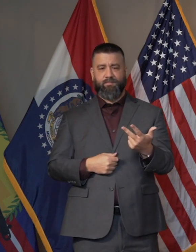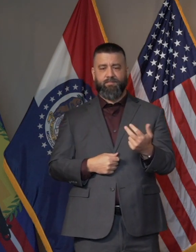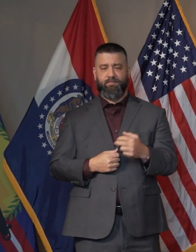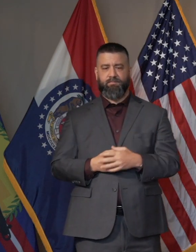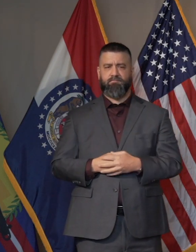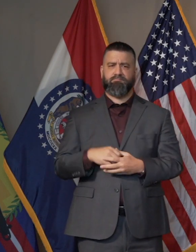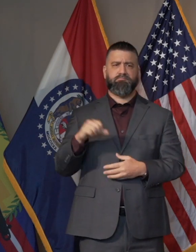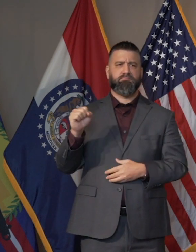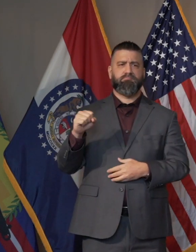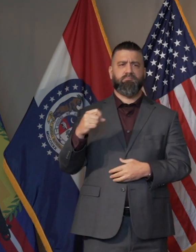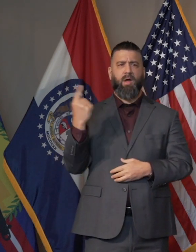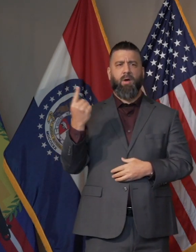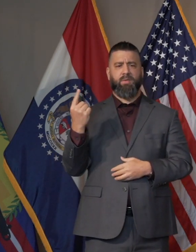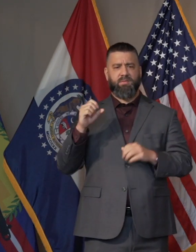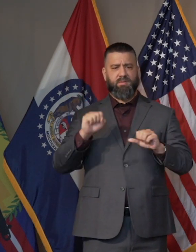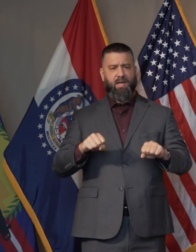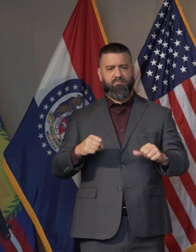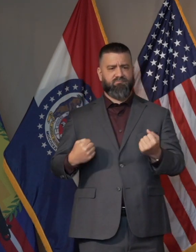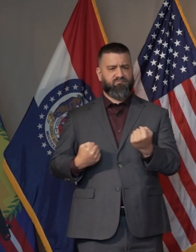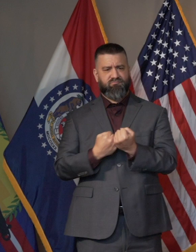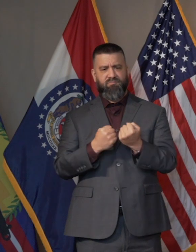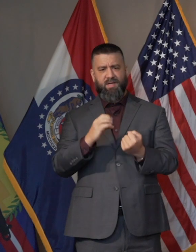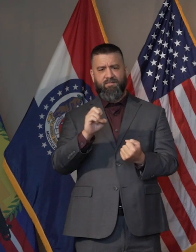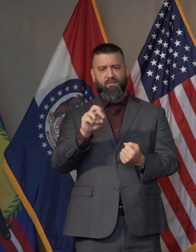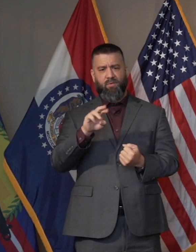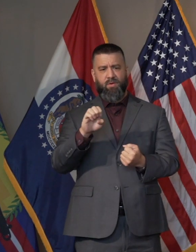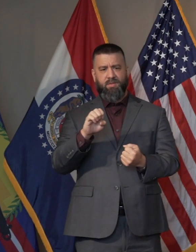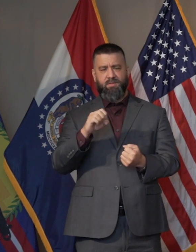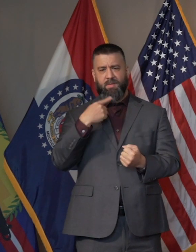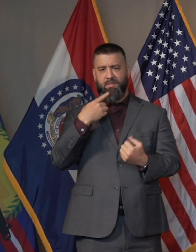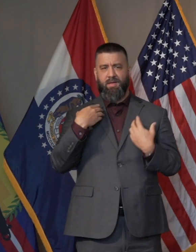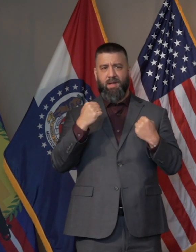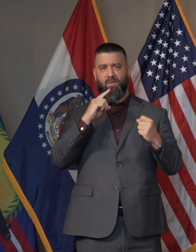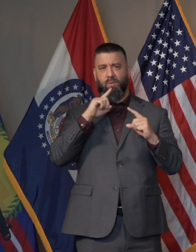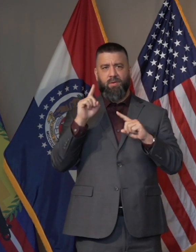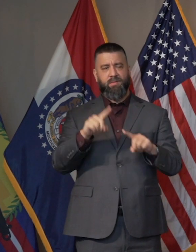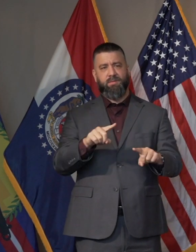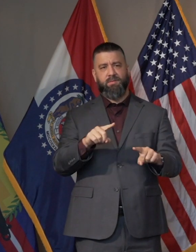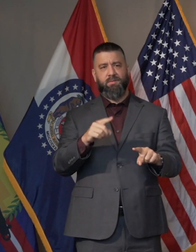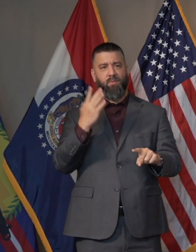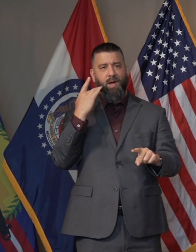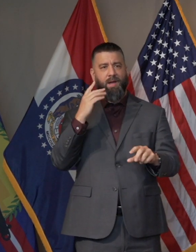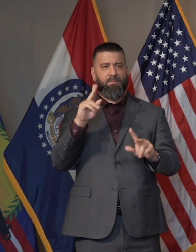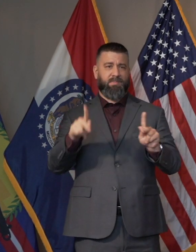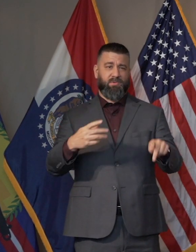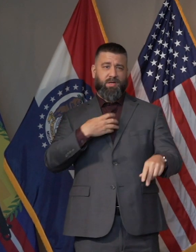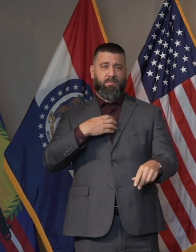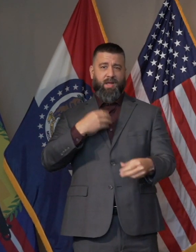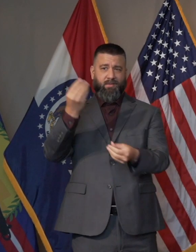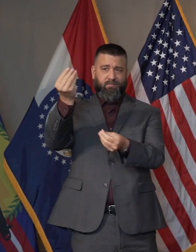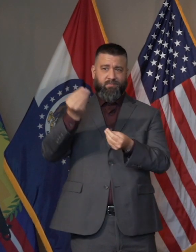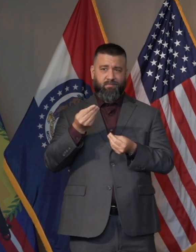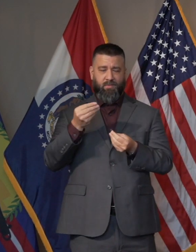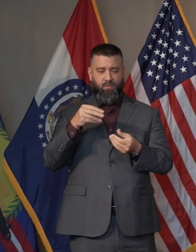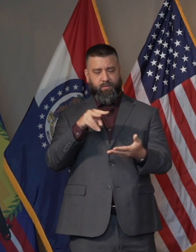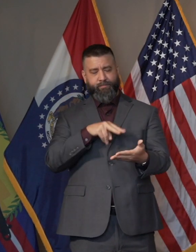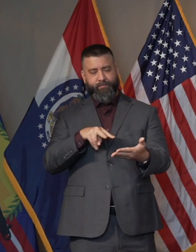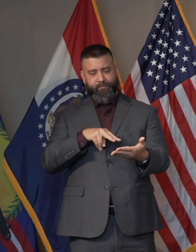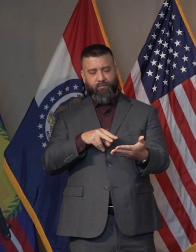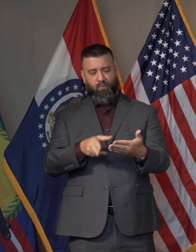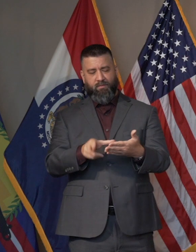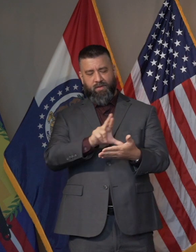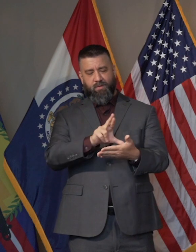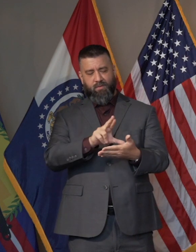to enforce public health orders. They will be driven by complaints, and we will review those complaints and we'll take them on a